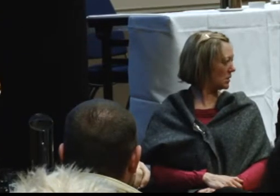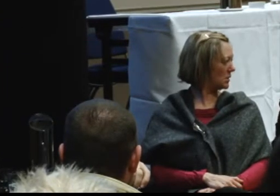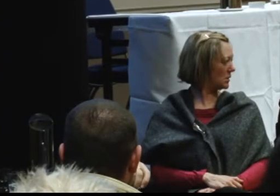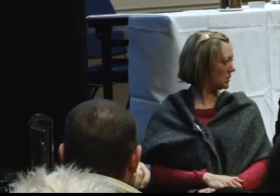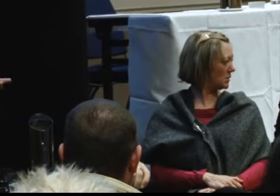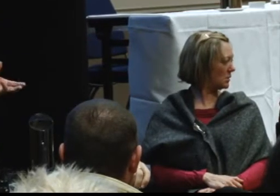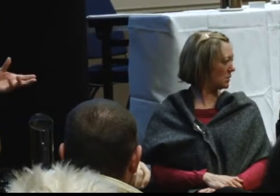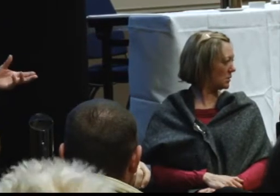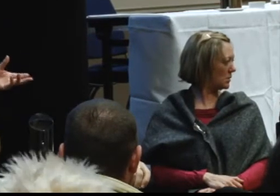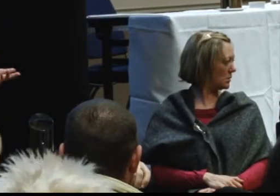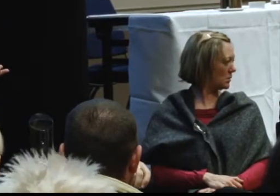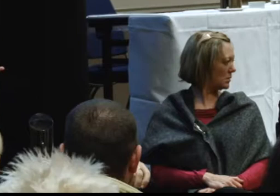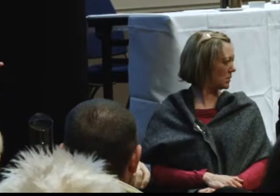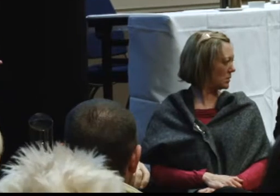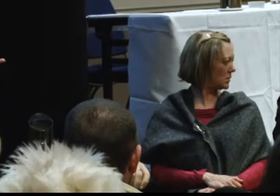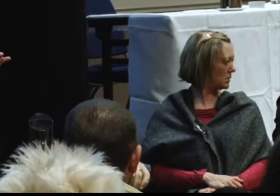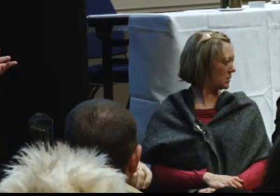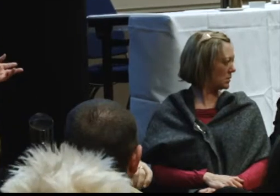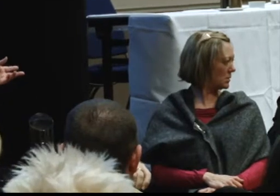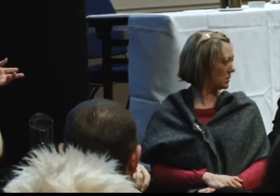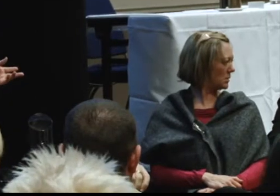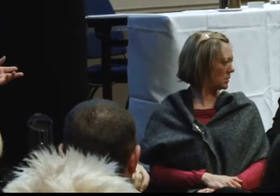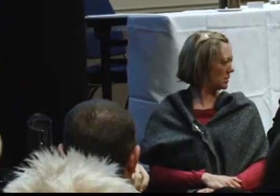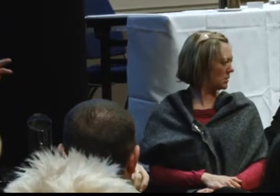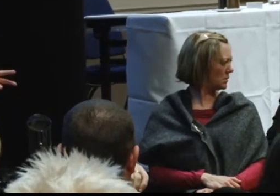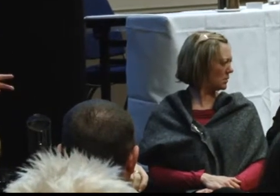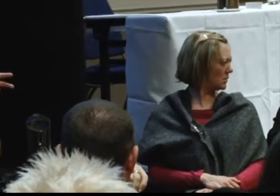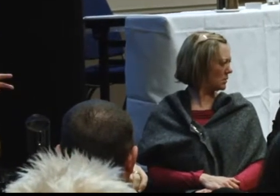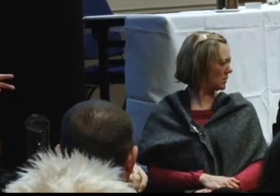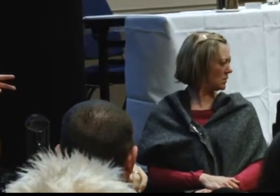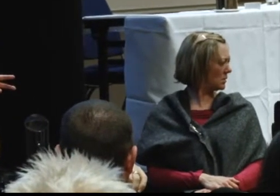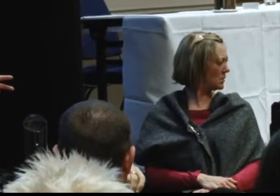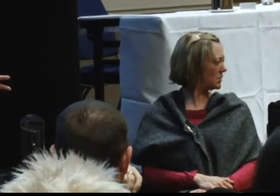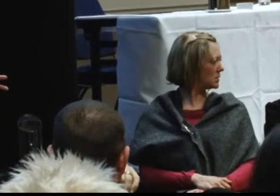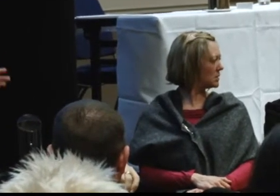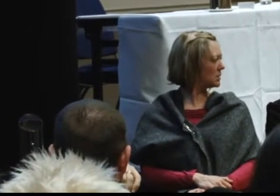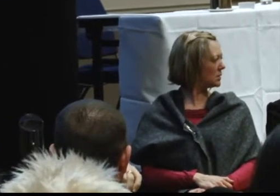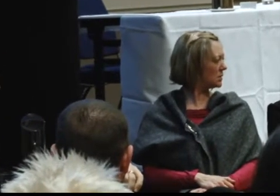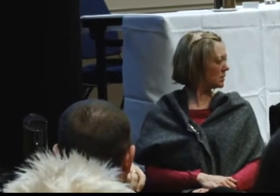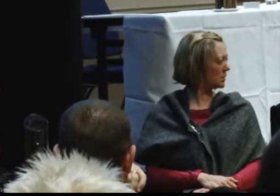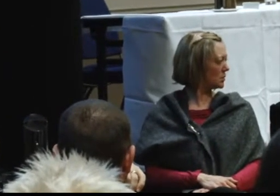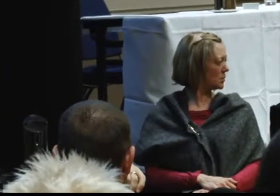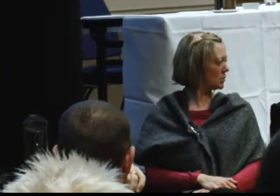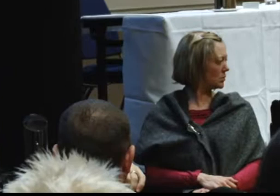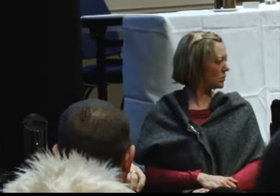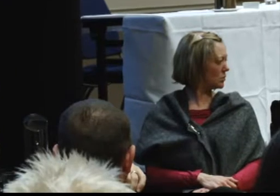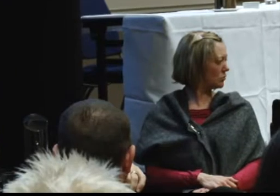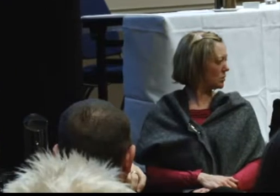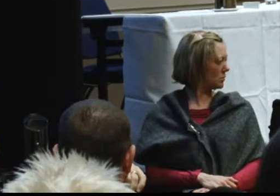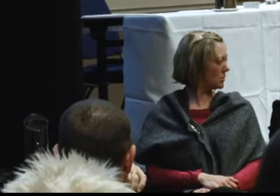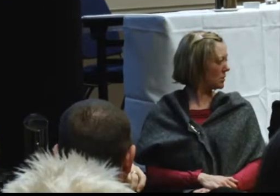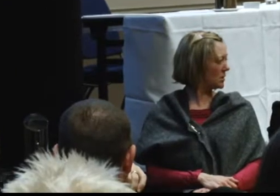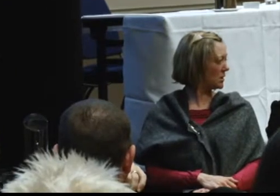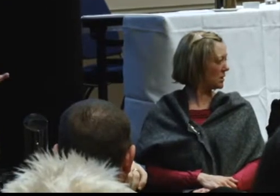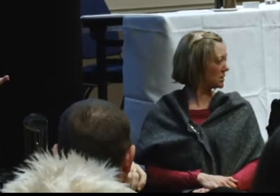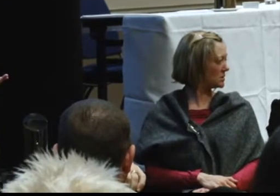alcohol beverage or other. So I said to her, just a little thing, you know your grandmother's quite active online.